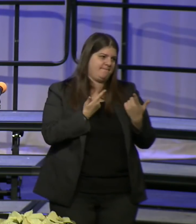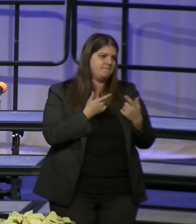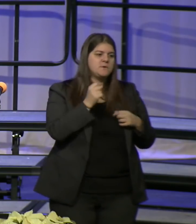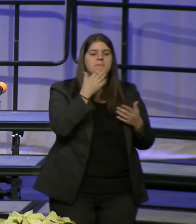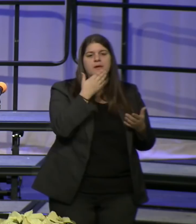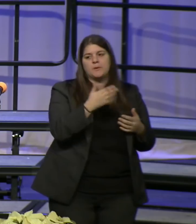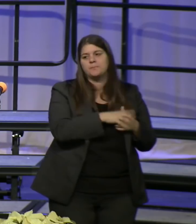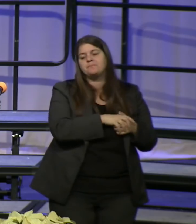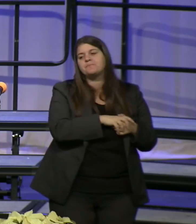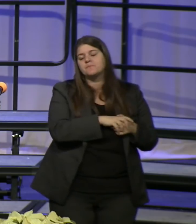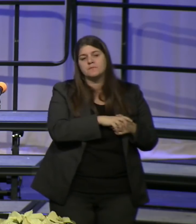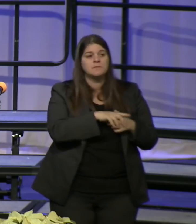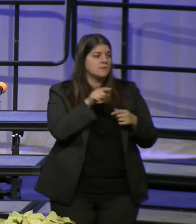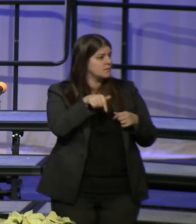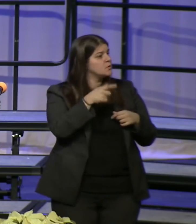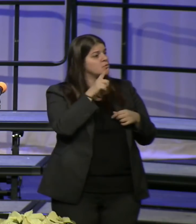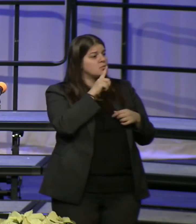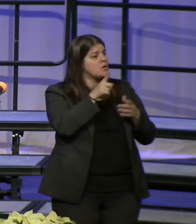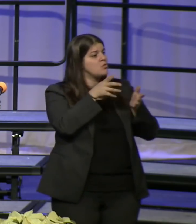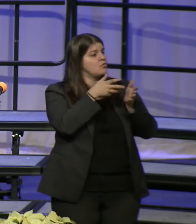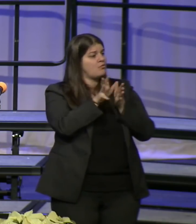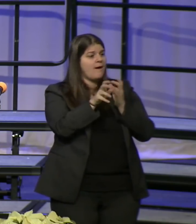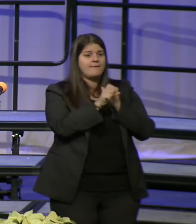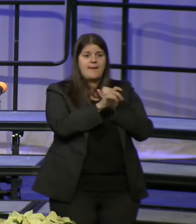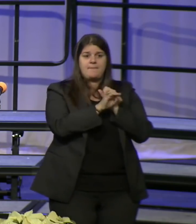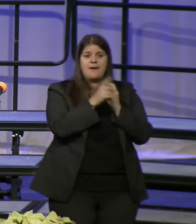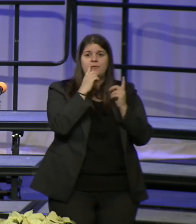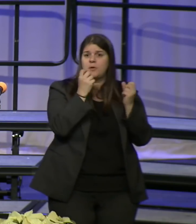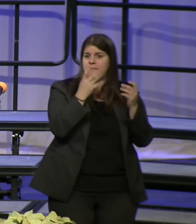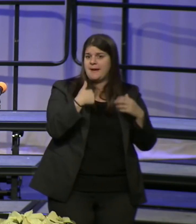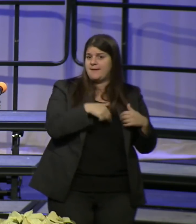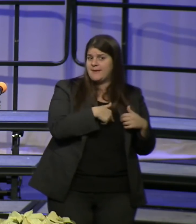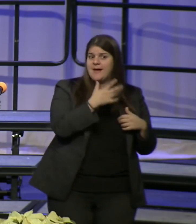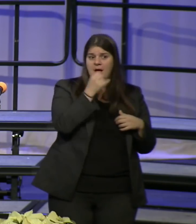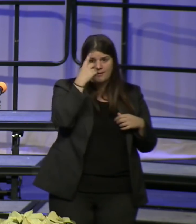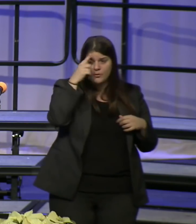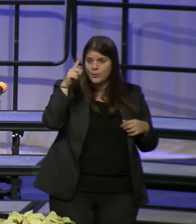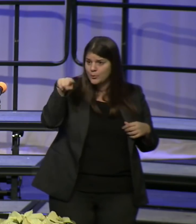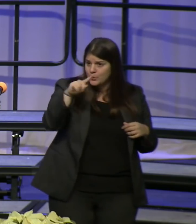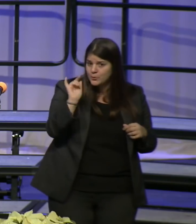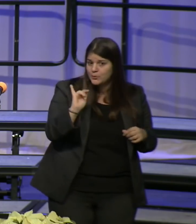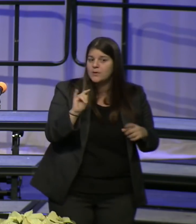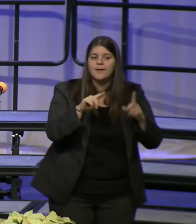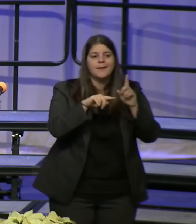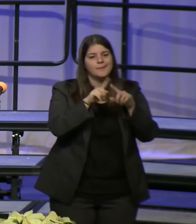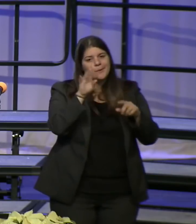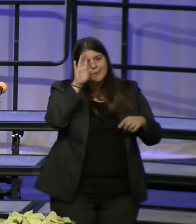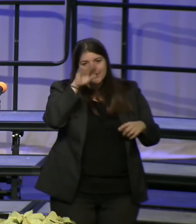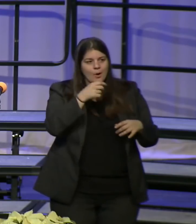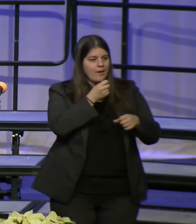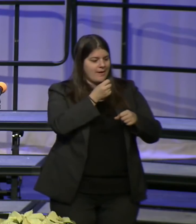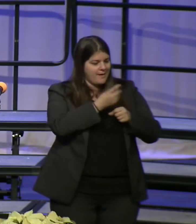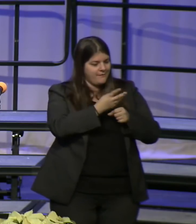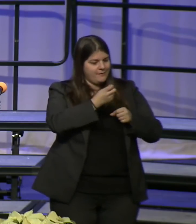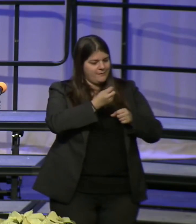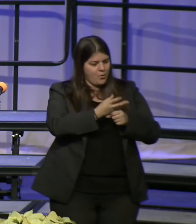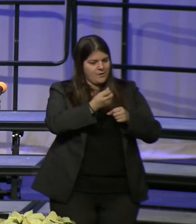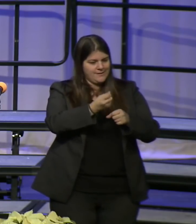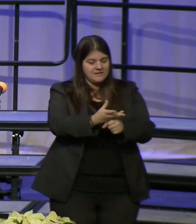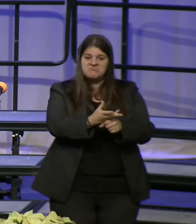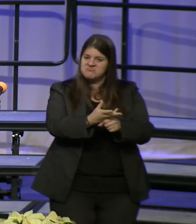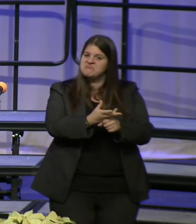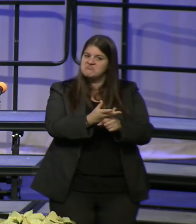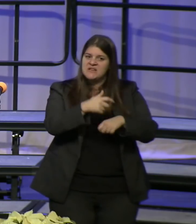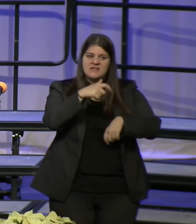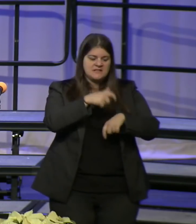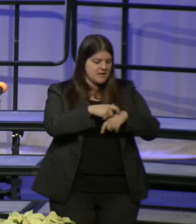So this was a rough campaign season for all of us, and probably for a lot of you. But like we do every 4 years, it's time to